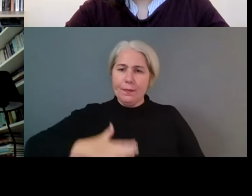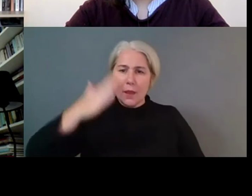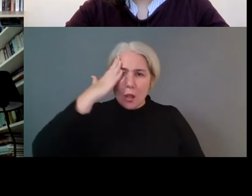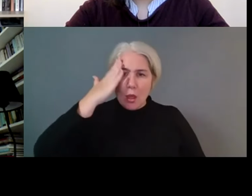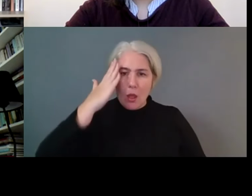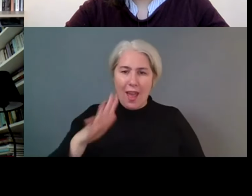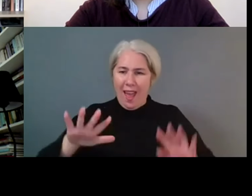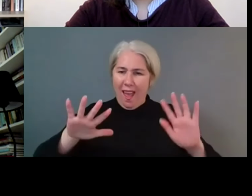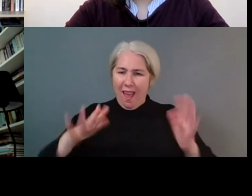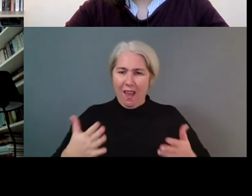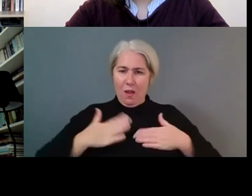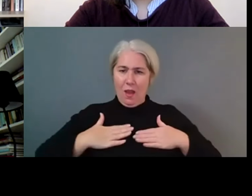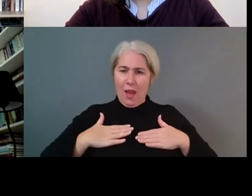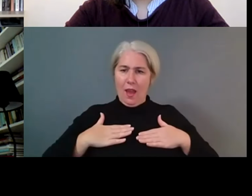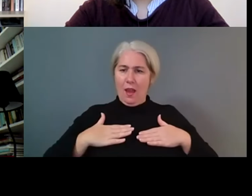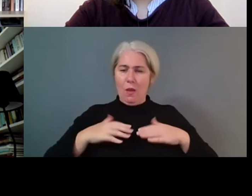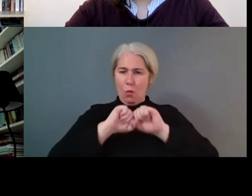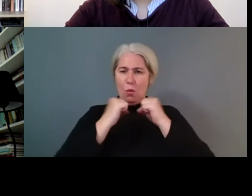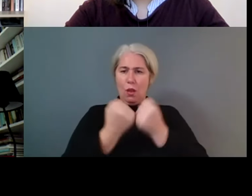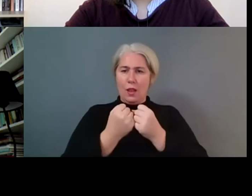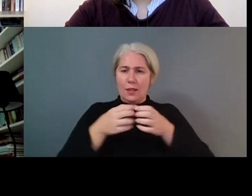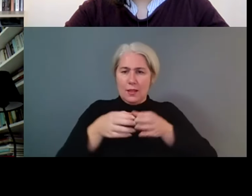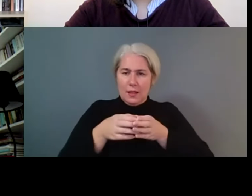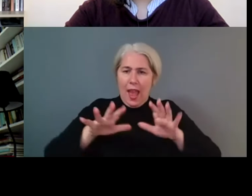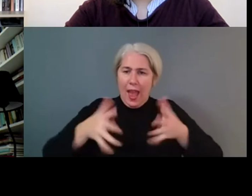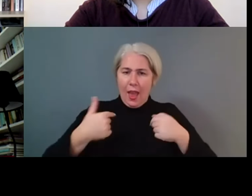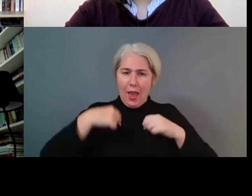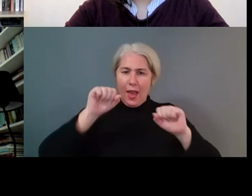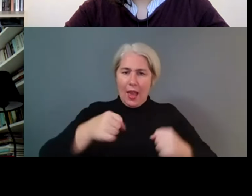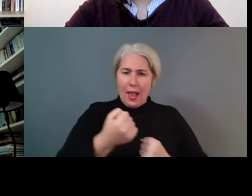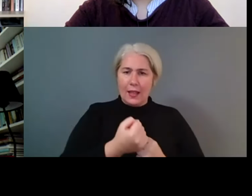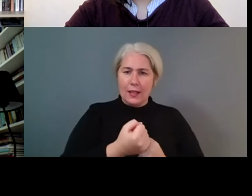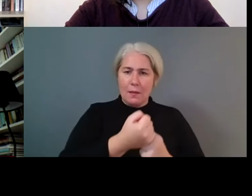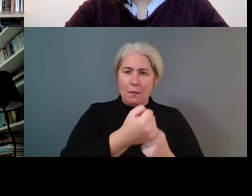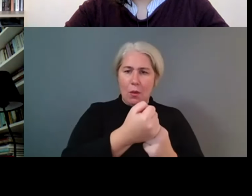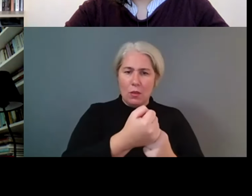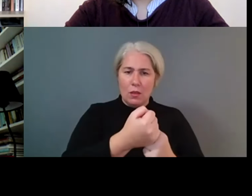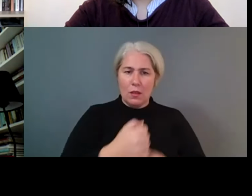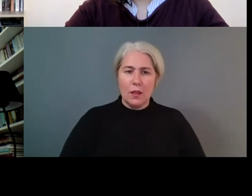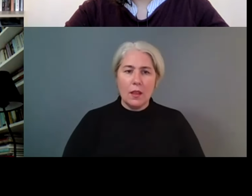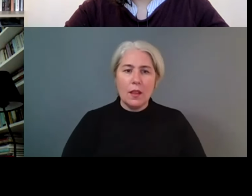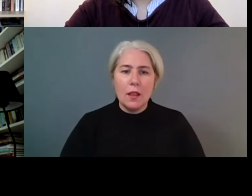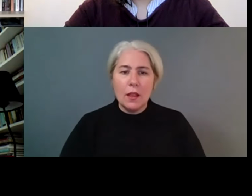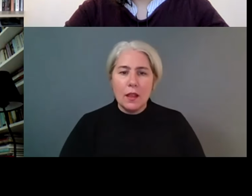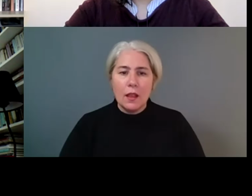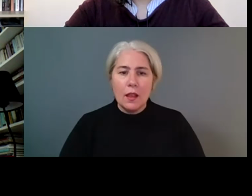our organization can support in this research.